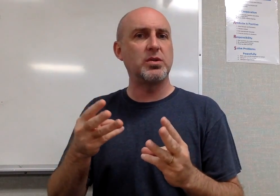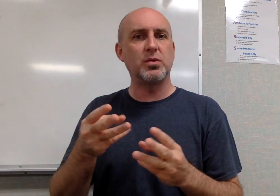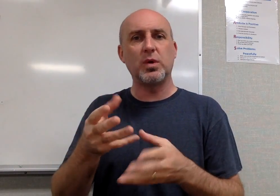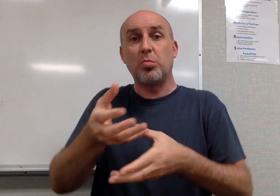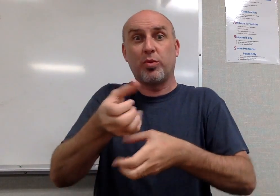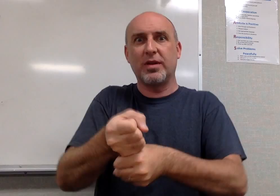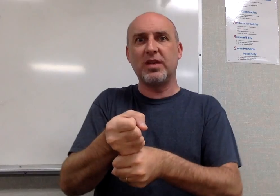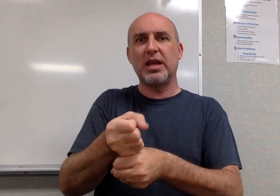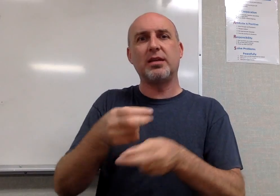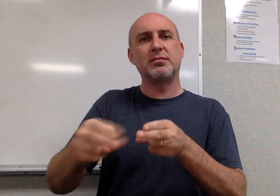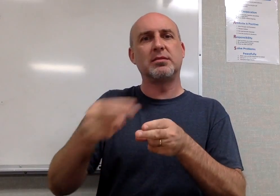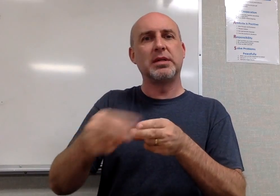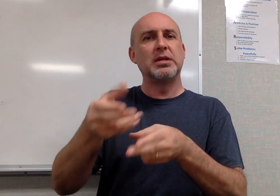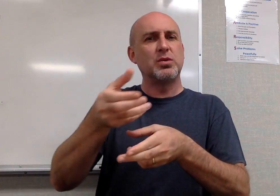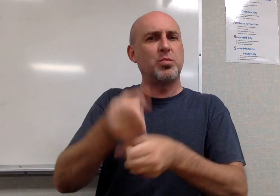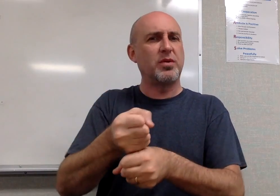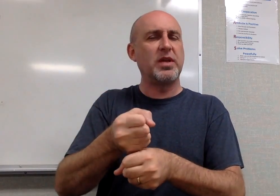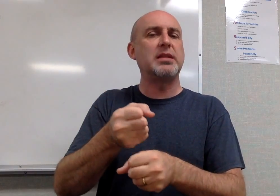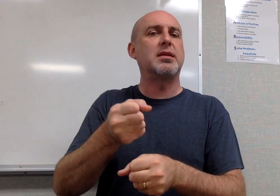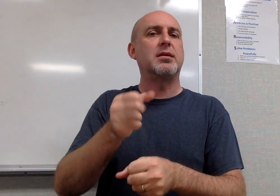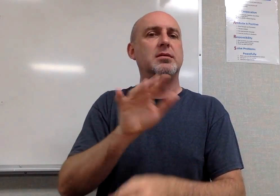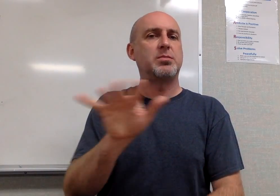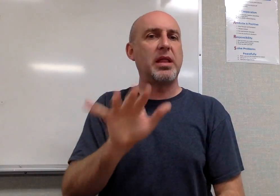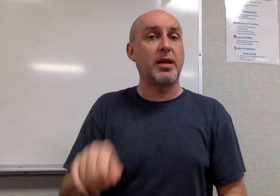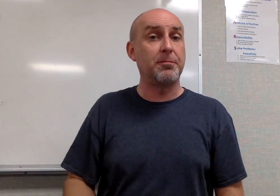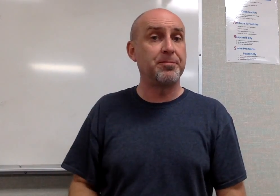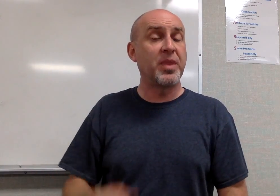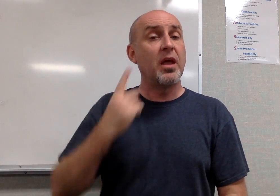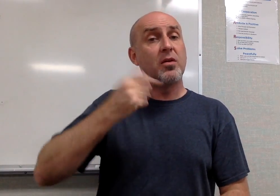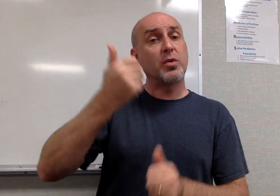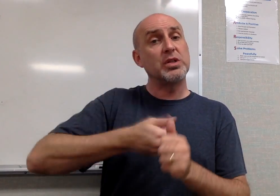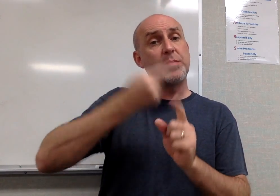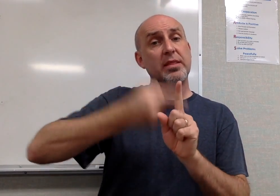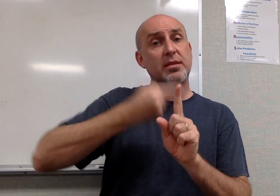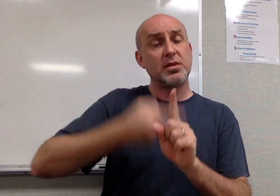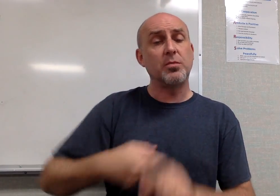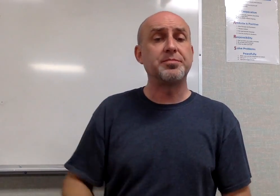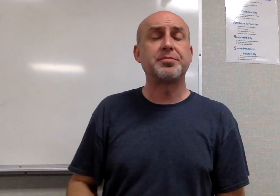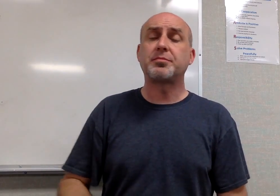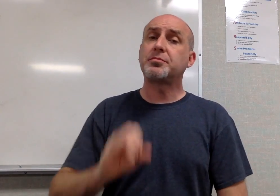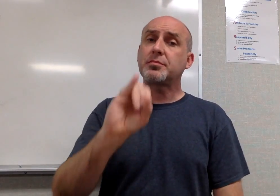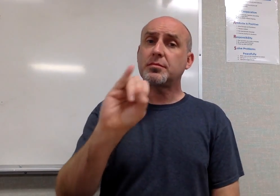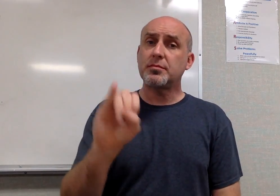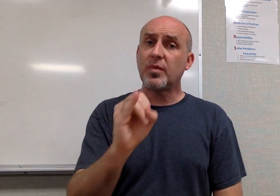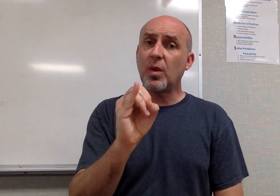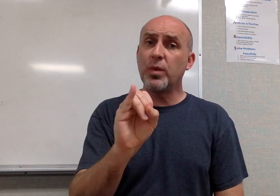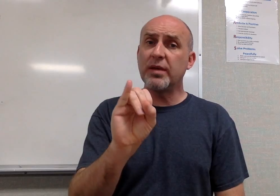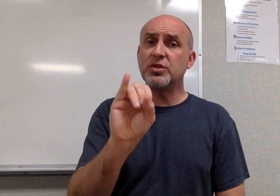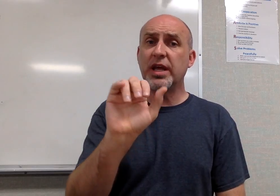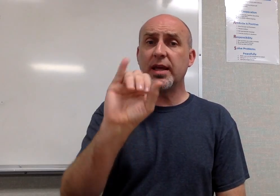to abbreviate the spelling for each month. So we have J-A-N